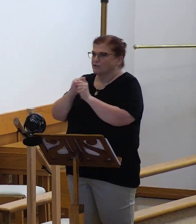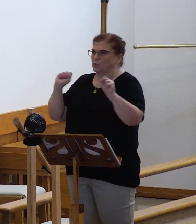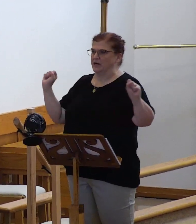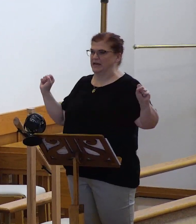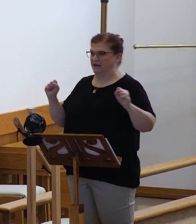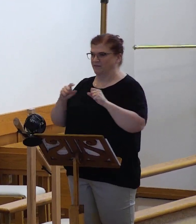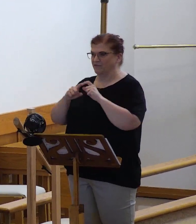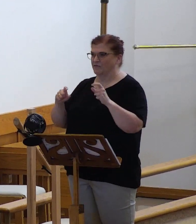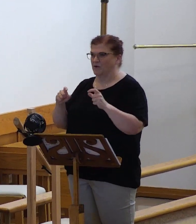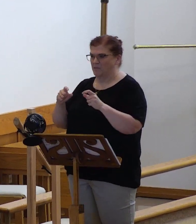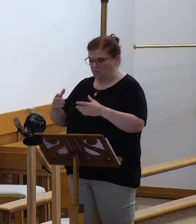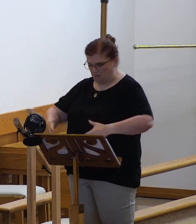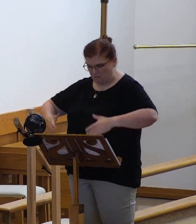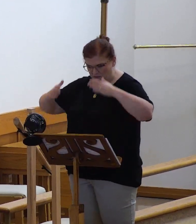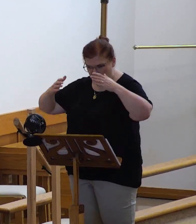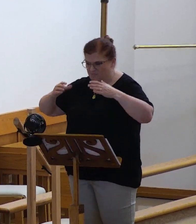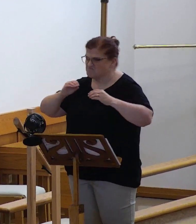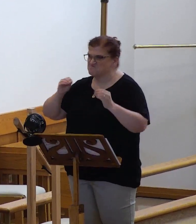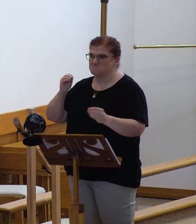the waterless pit.